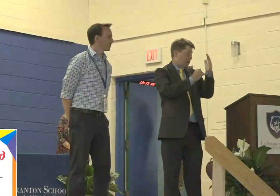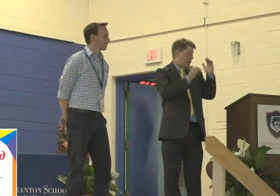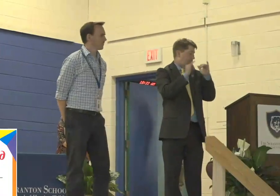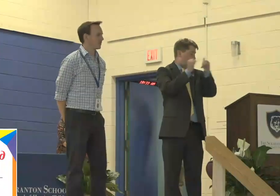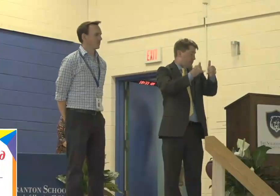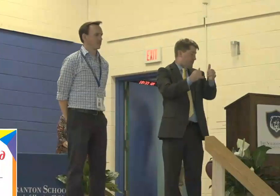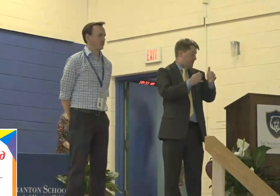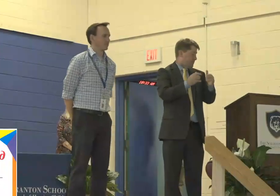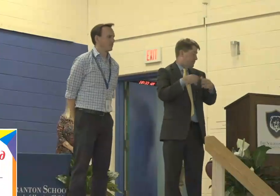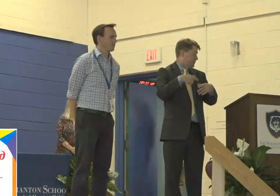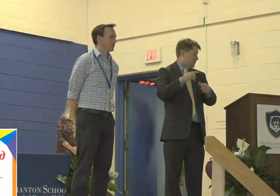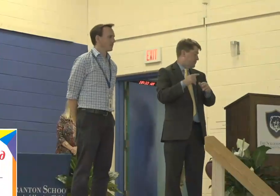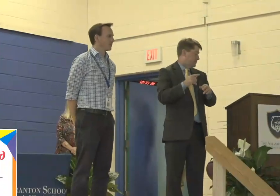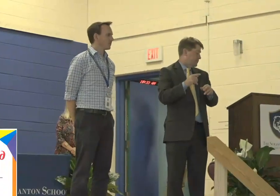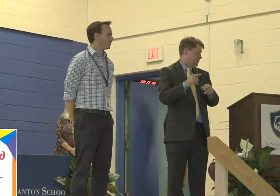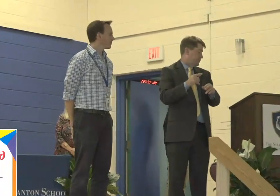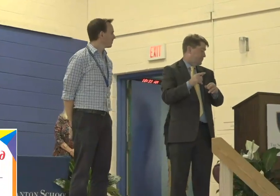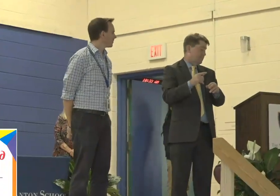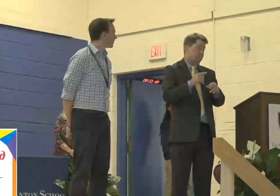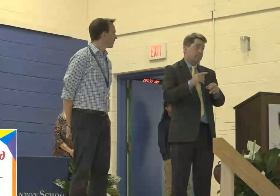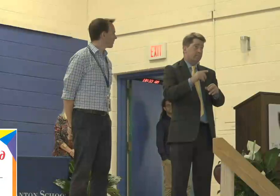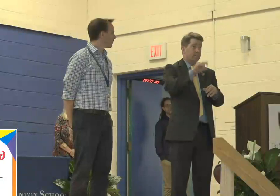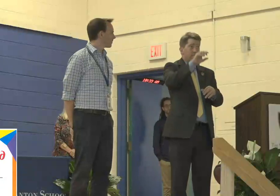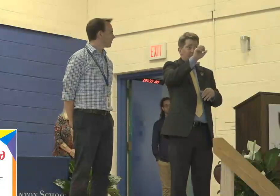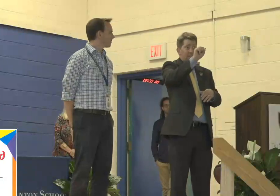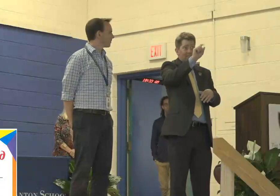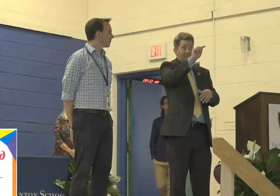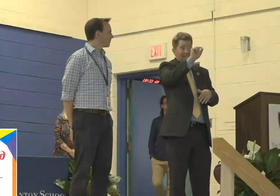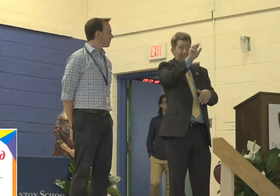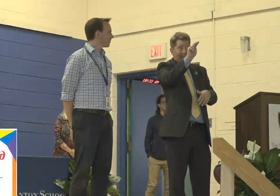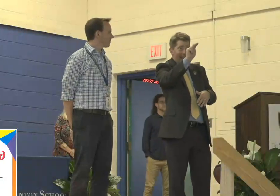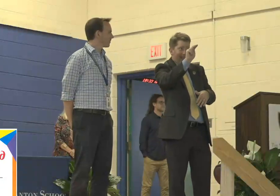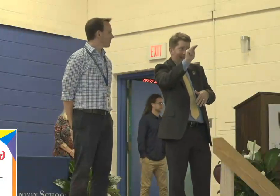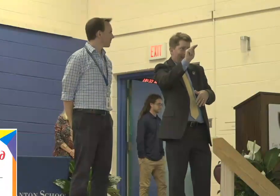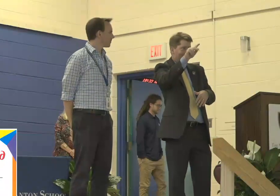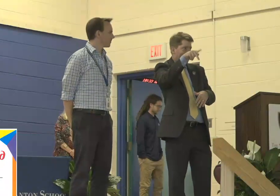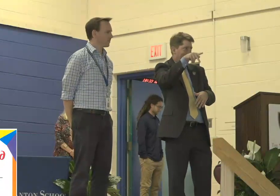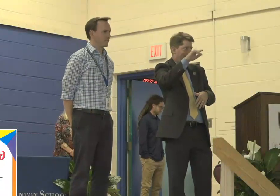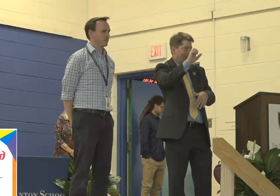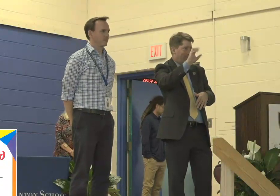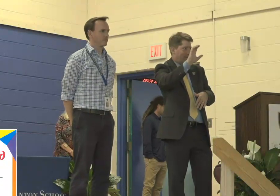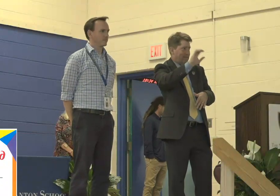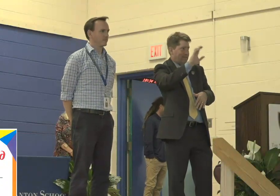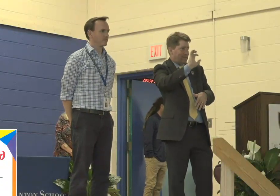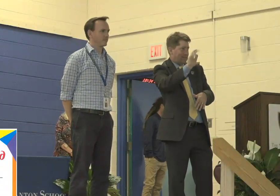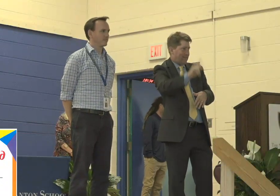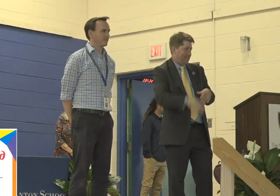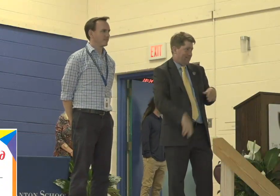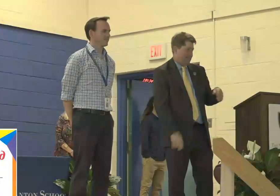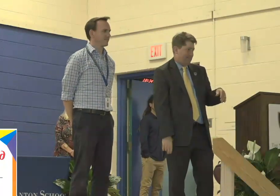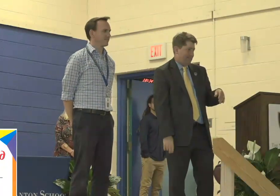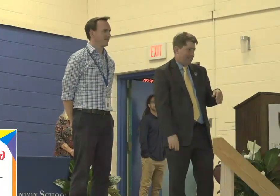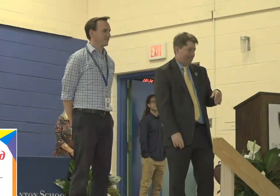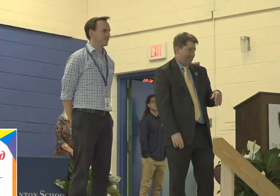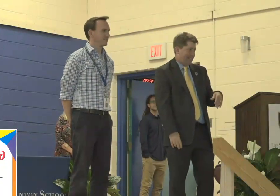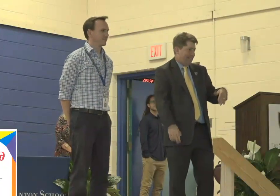Okay, so the next arts award is to Stan Piszczek.